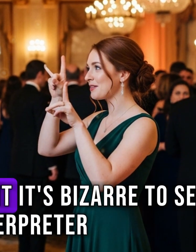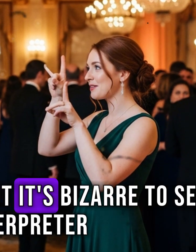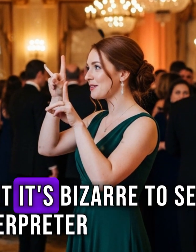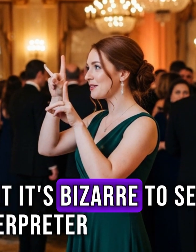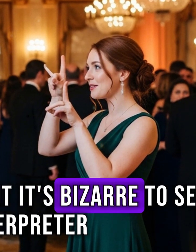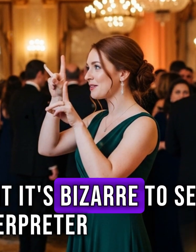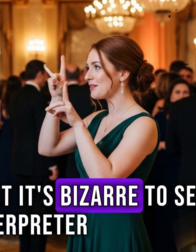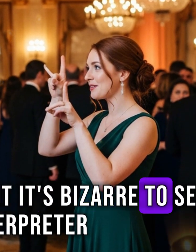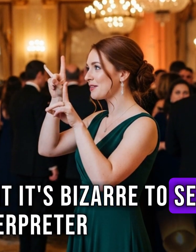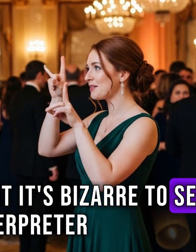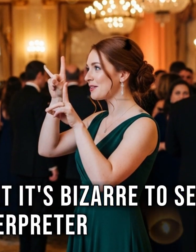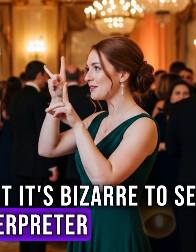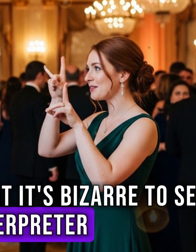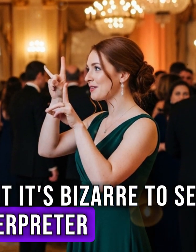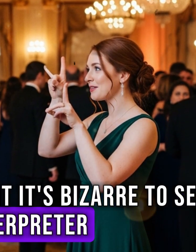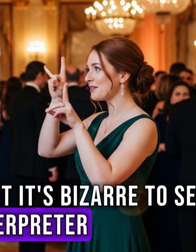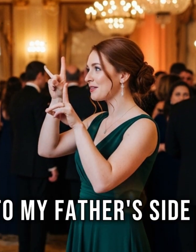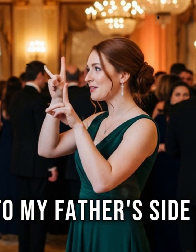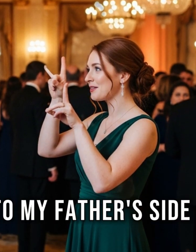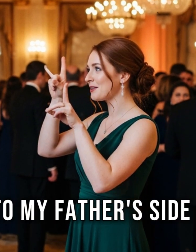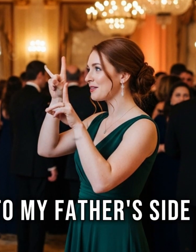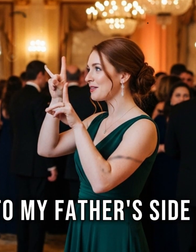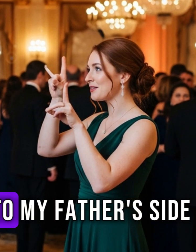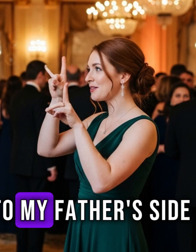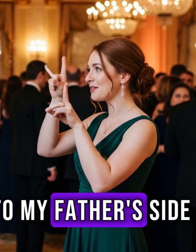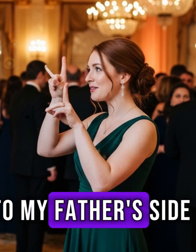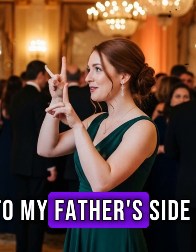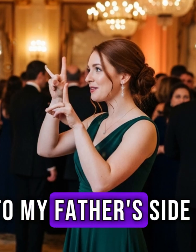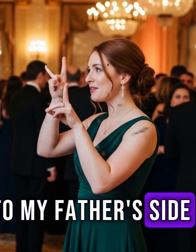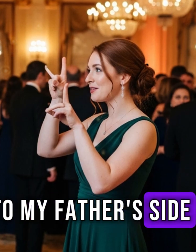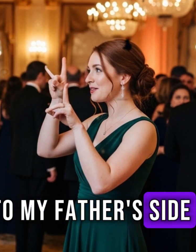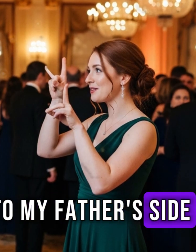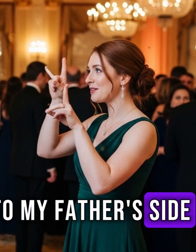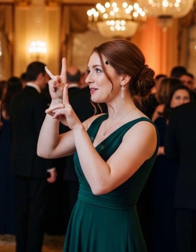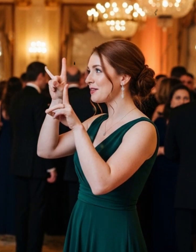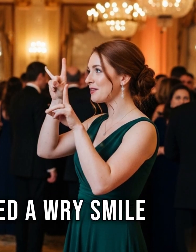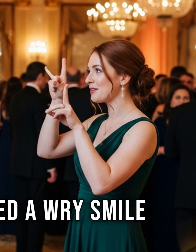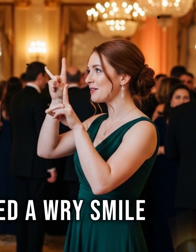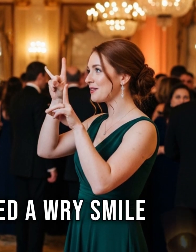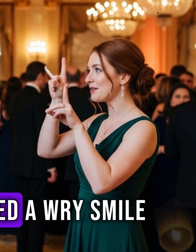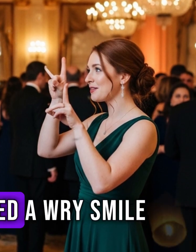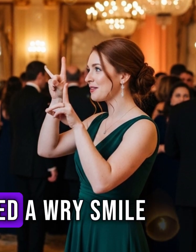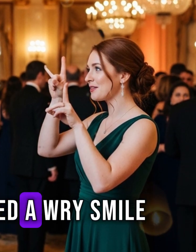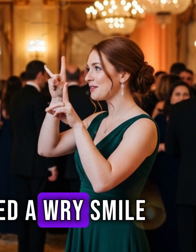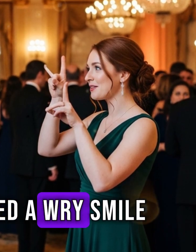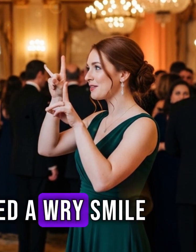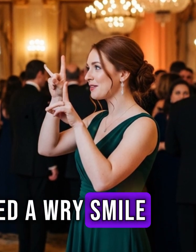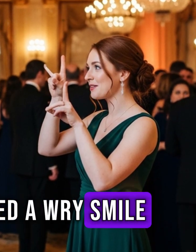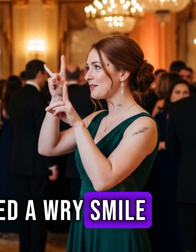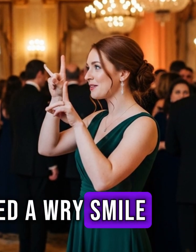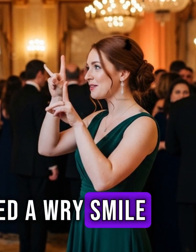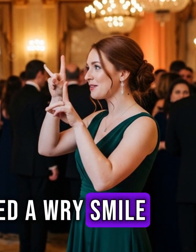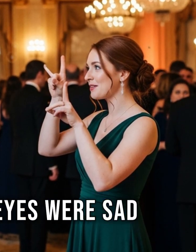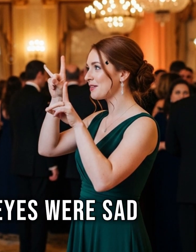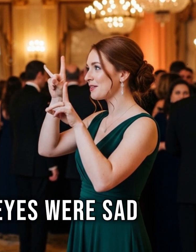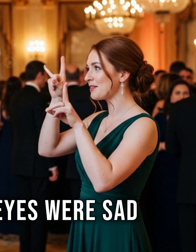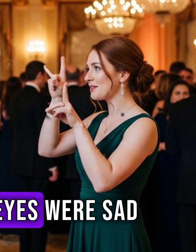It's bizarre to see an interpreter who isn't glued to my father's side." Julian offered a wry smile, though his eyes